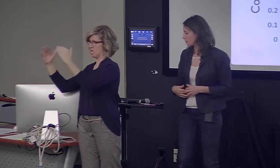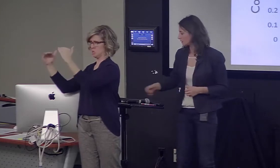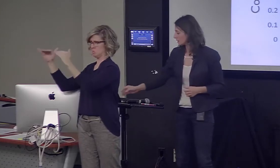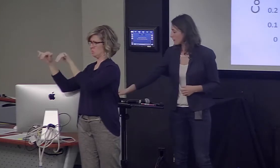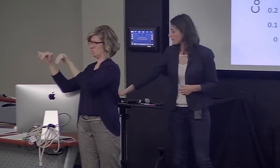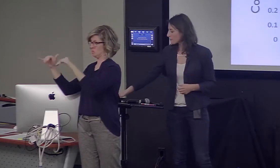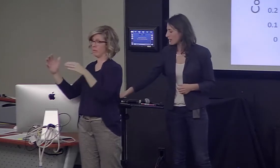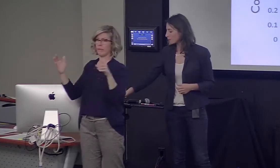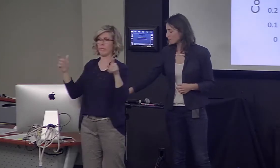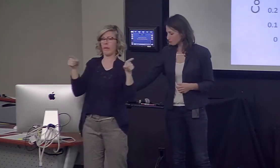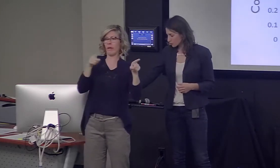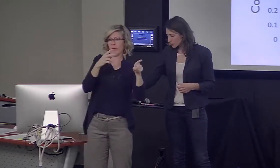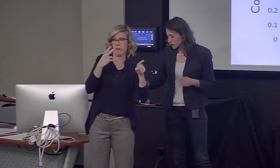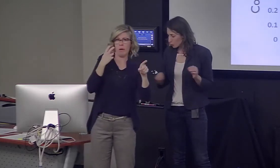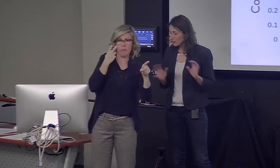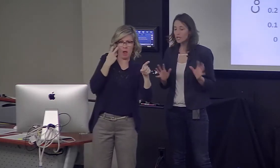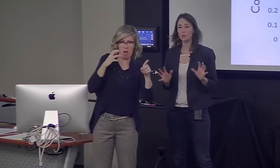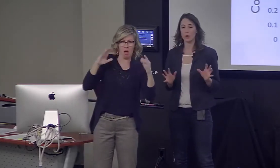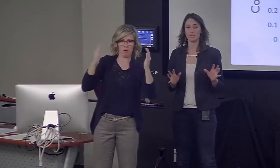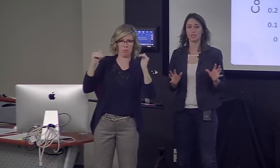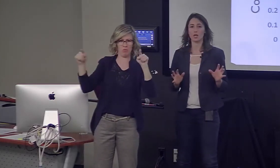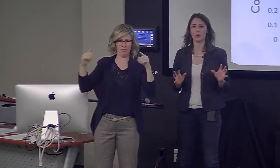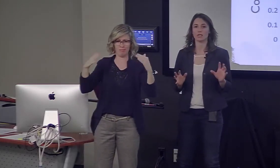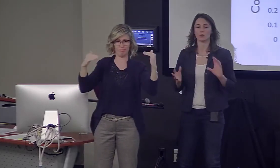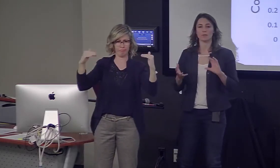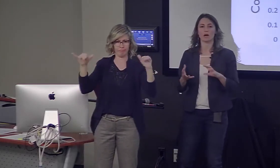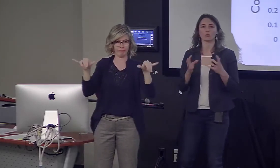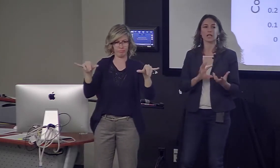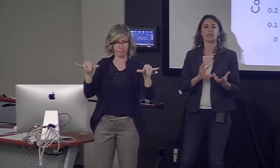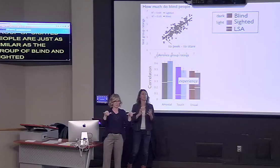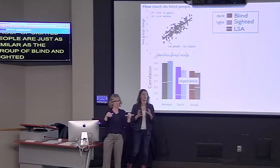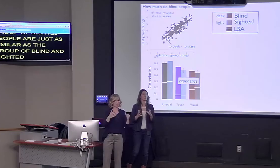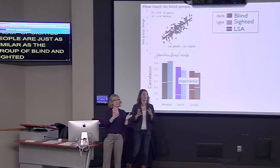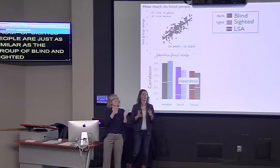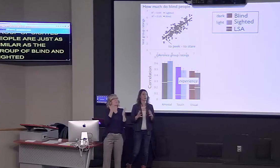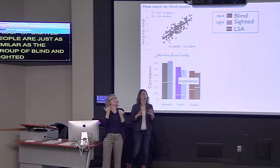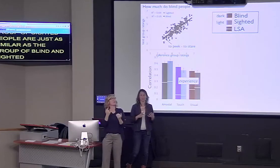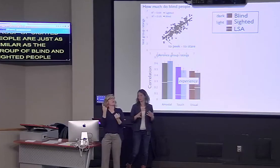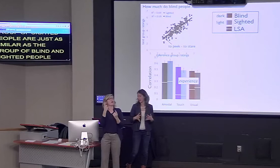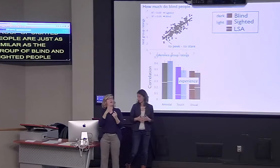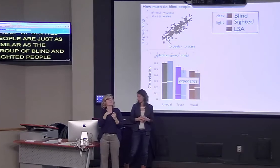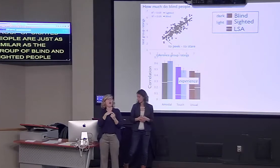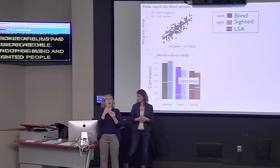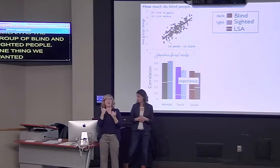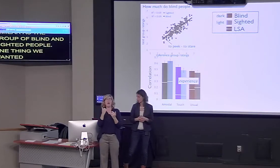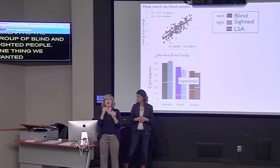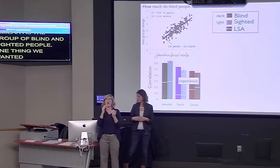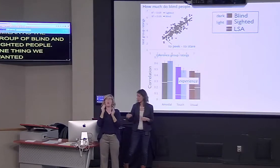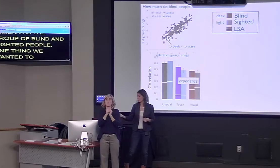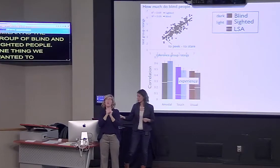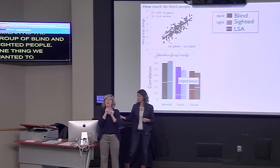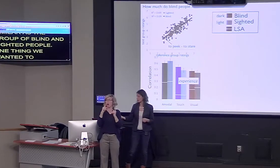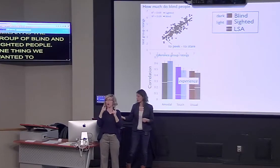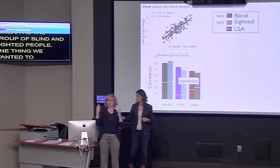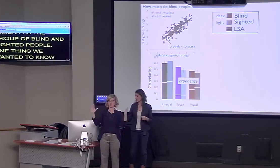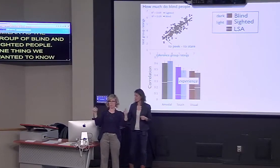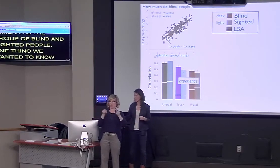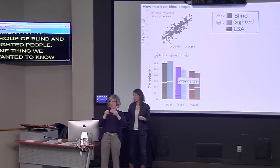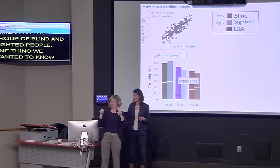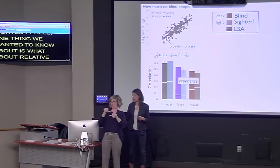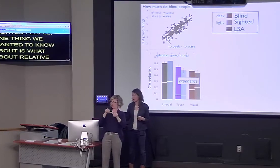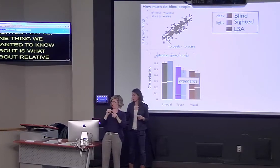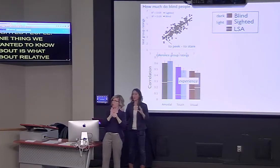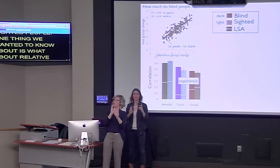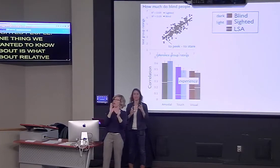sighted people. One thing we wanted to know was, what about relative to other categories of verbs? So this is